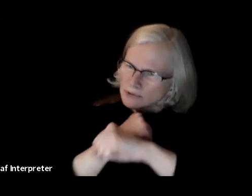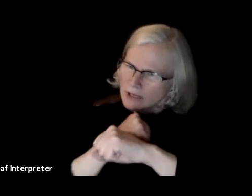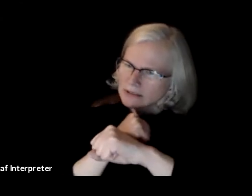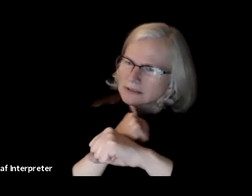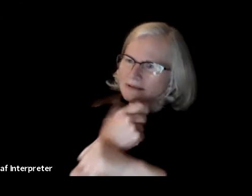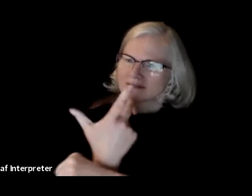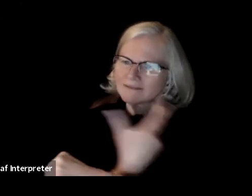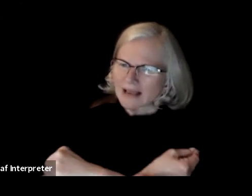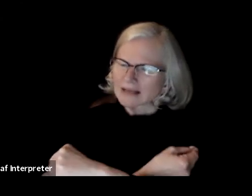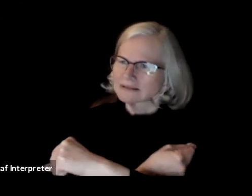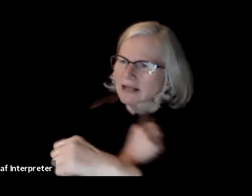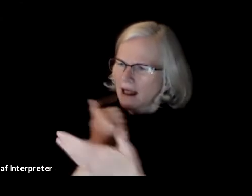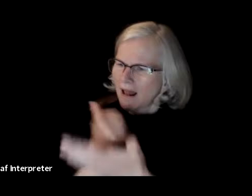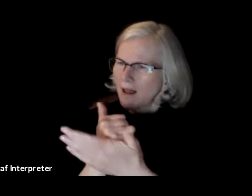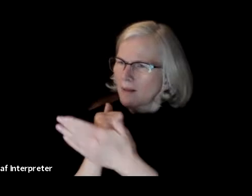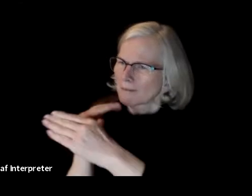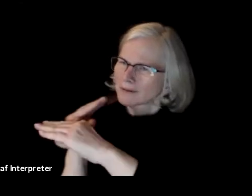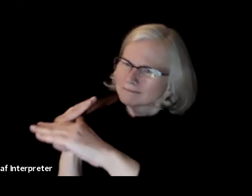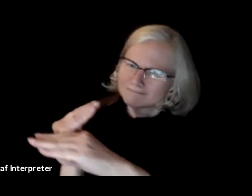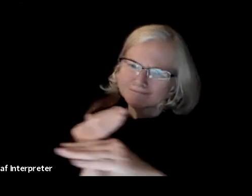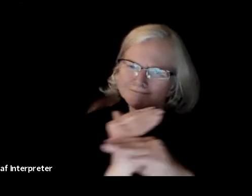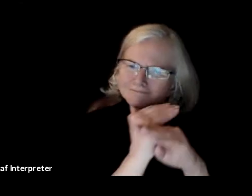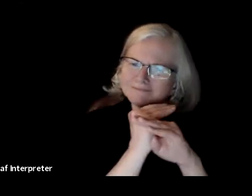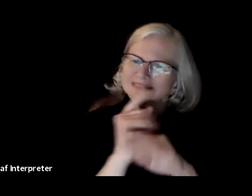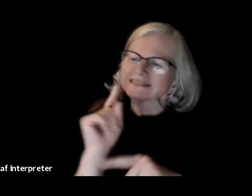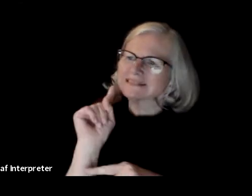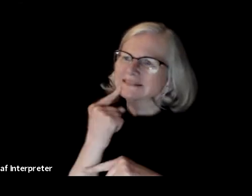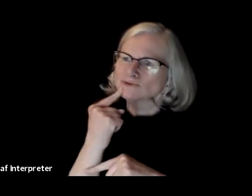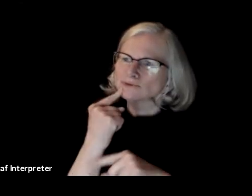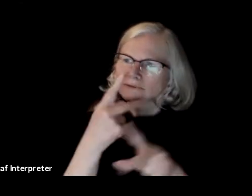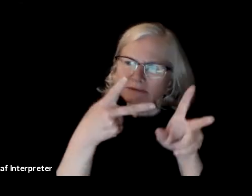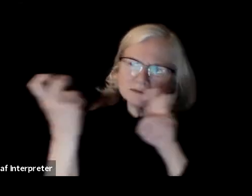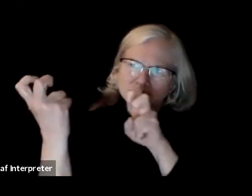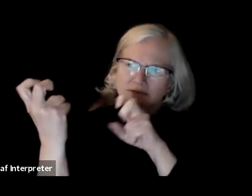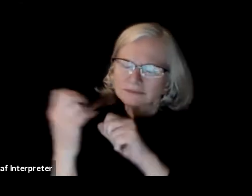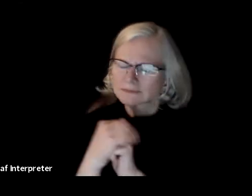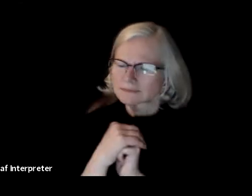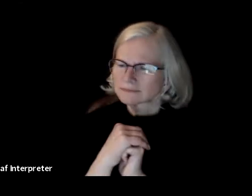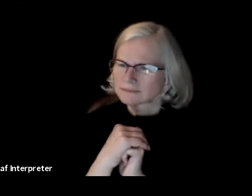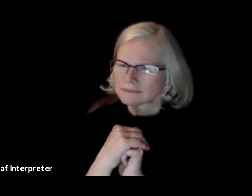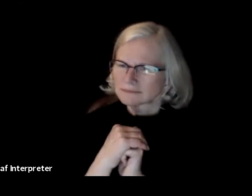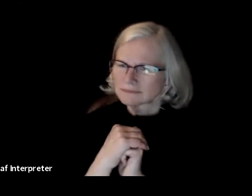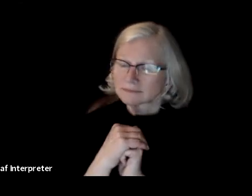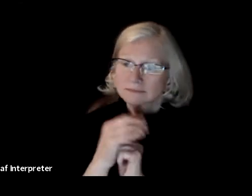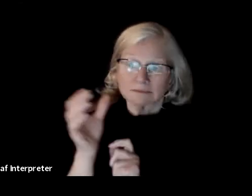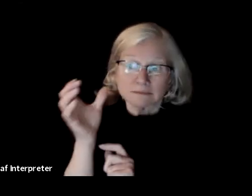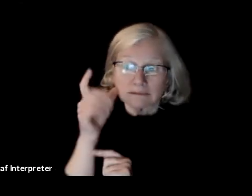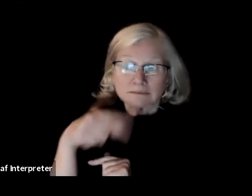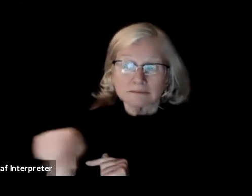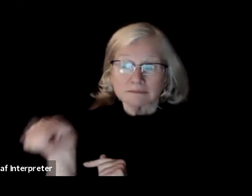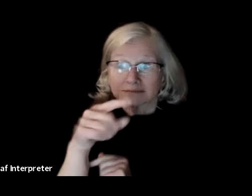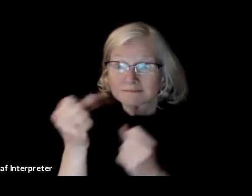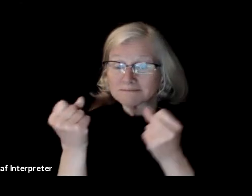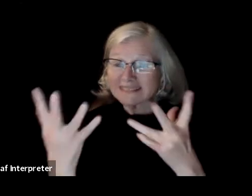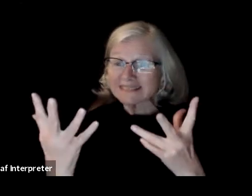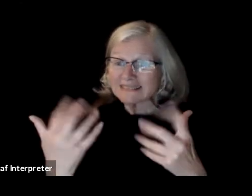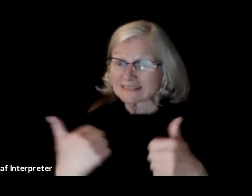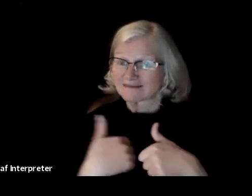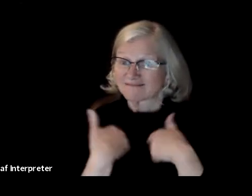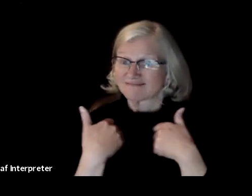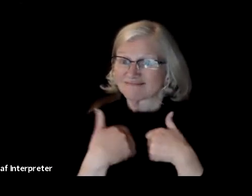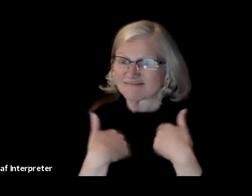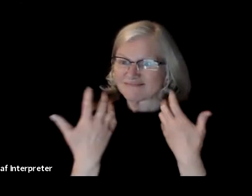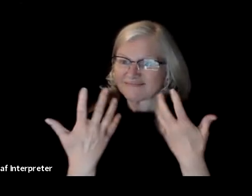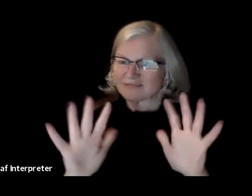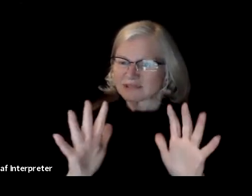of COVID-19. As you heard, the vast majority of our residents in our settings have stepped forward to be vaccinated already,